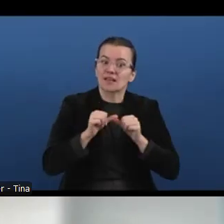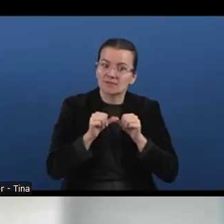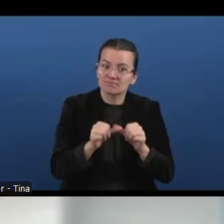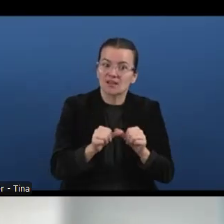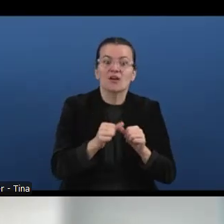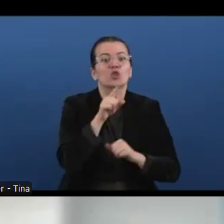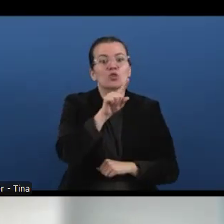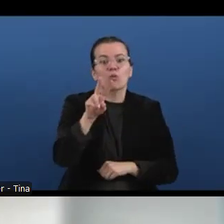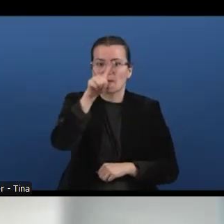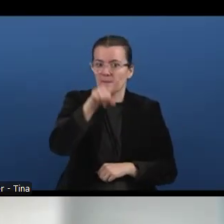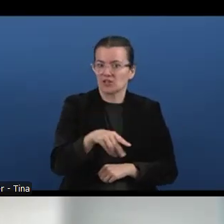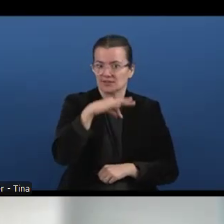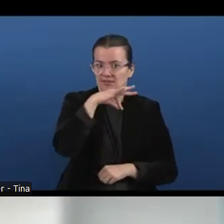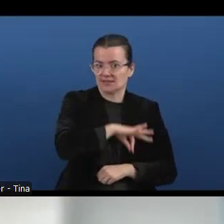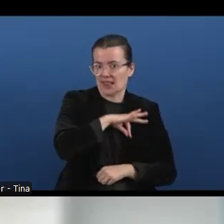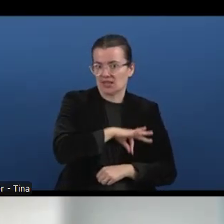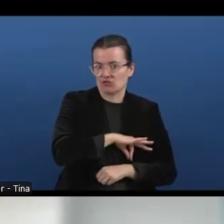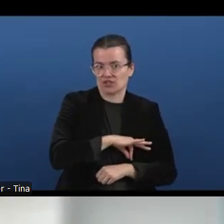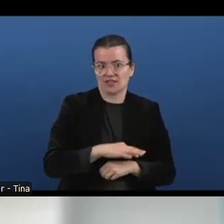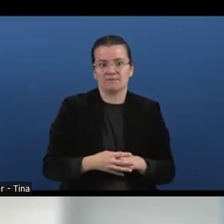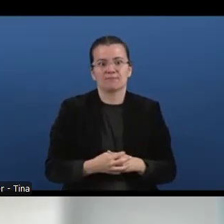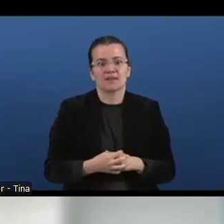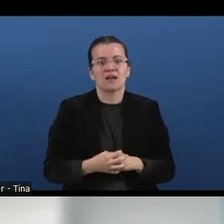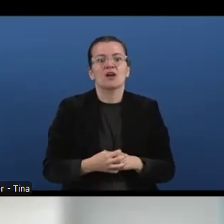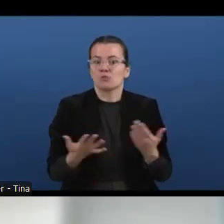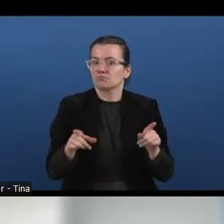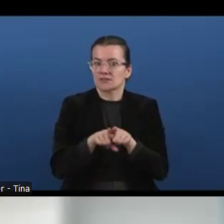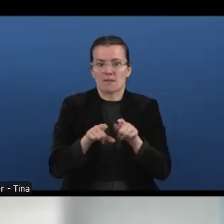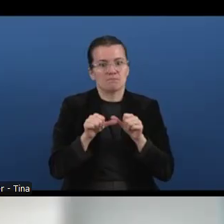to focus on the third pillar.